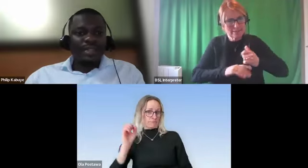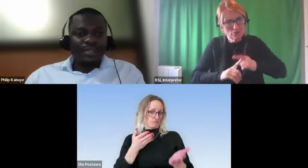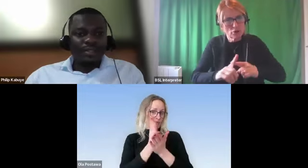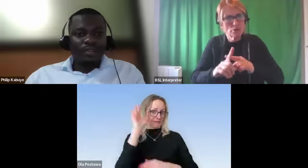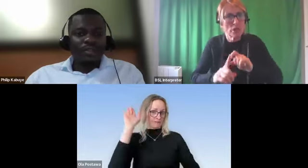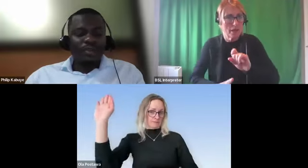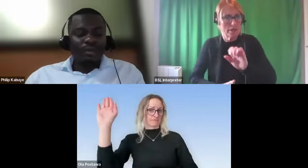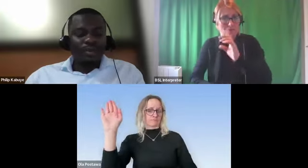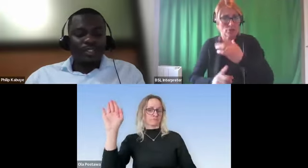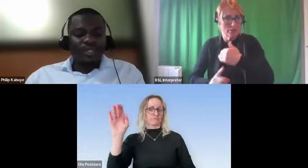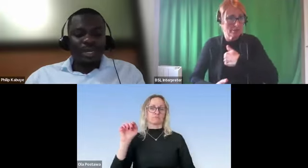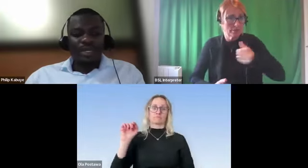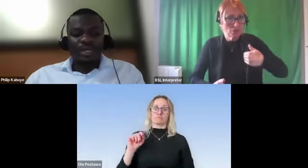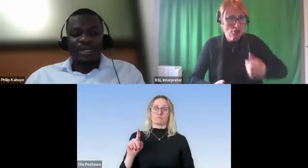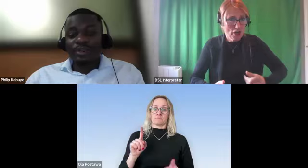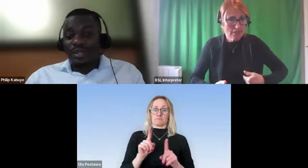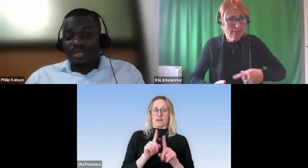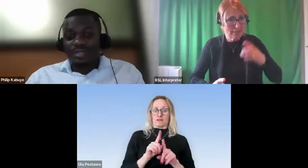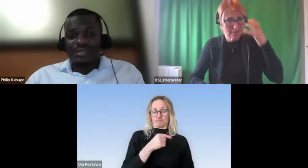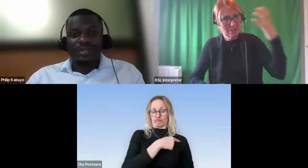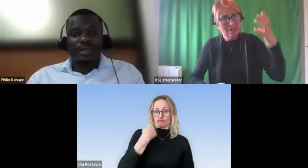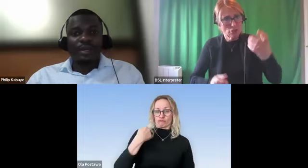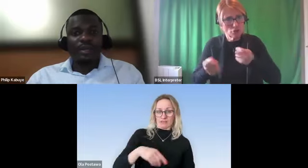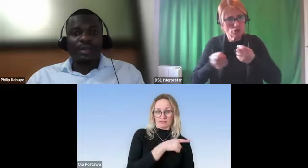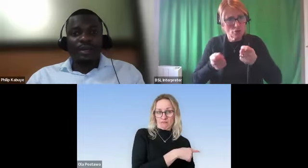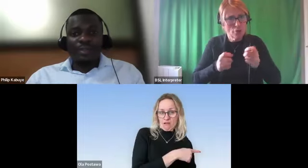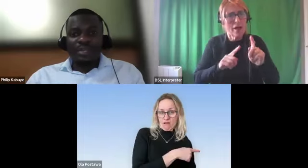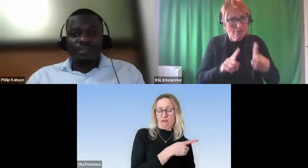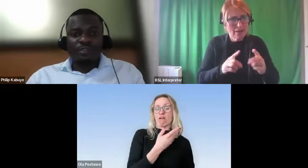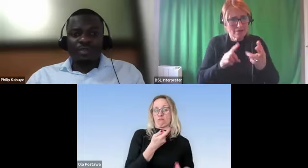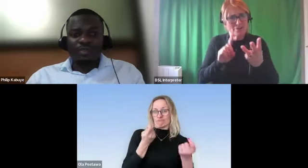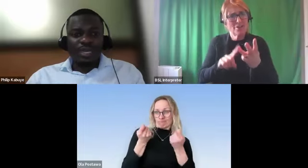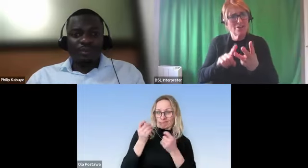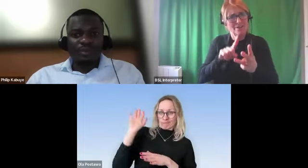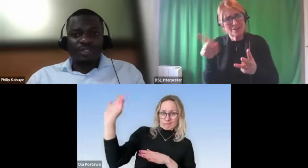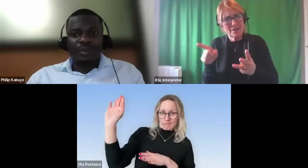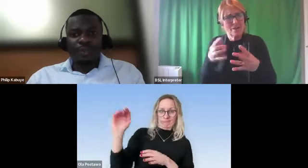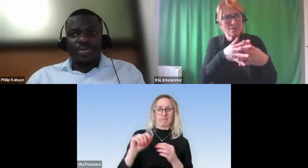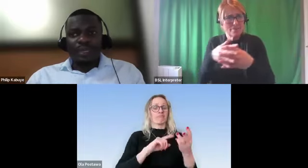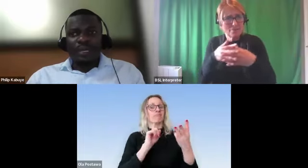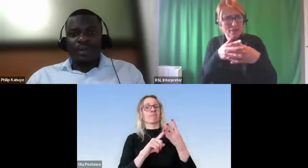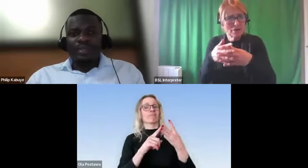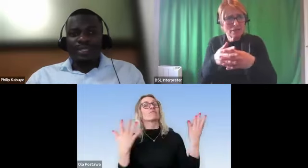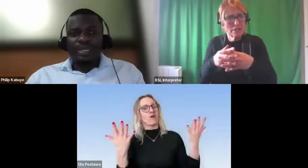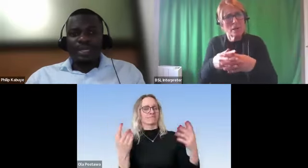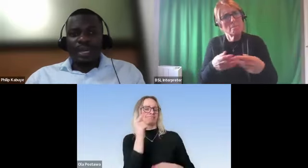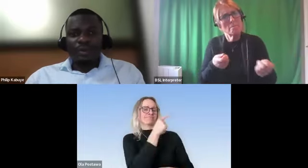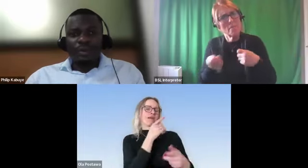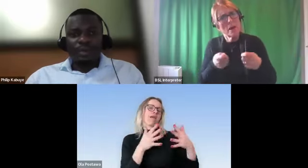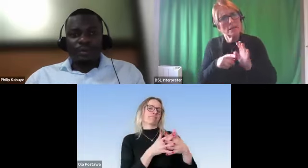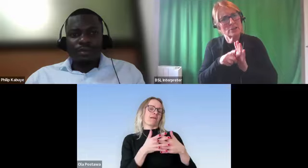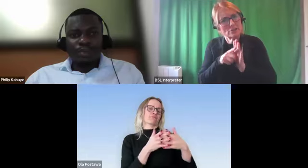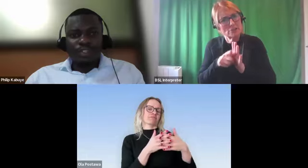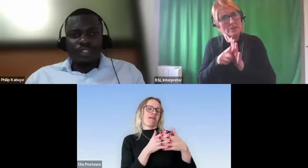China's state control approach, and the US's market-driven approach, we see